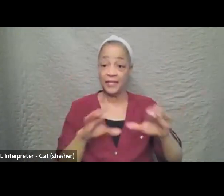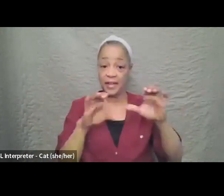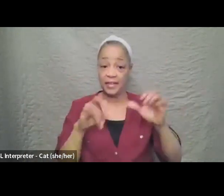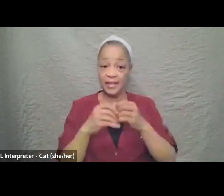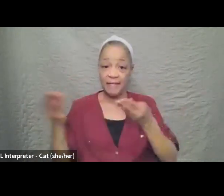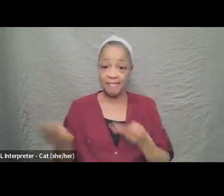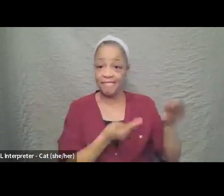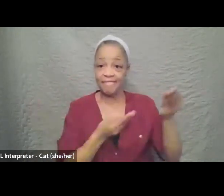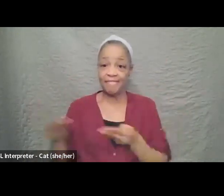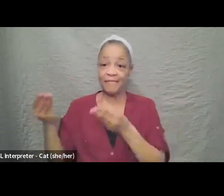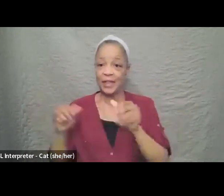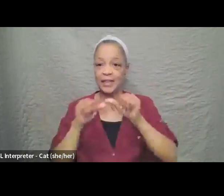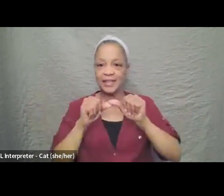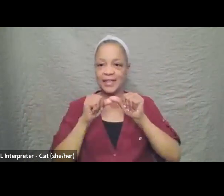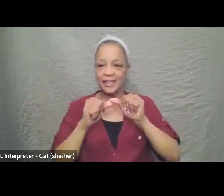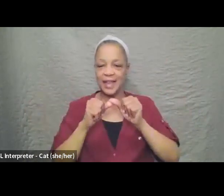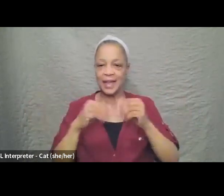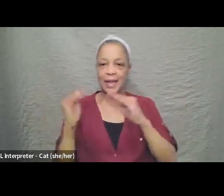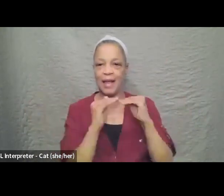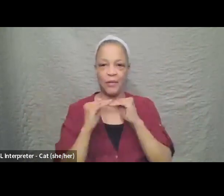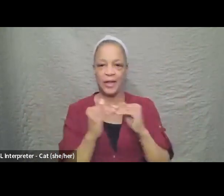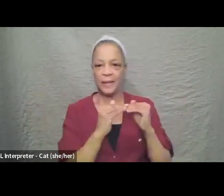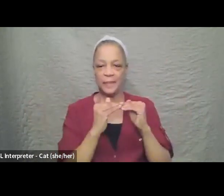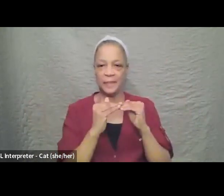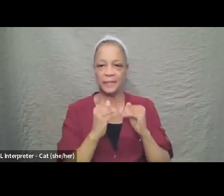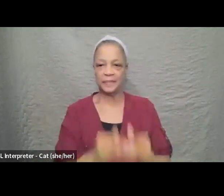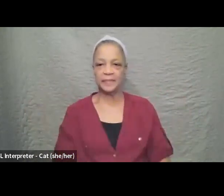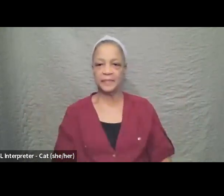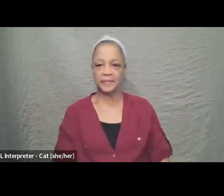facilitate sustained equity.